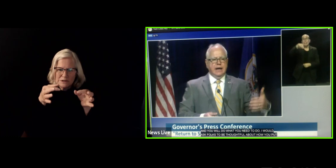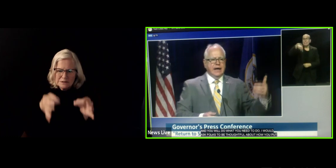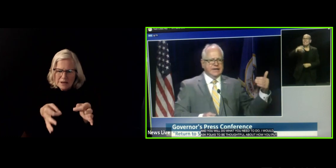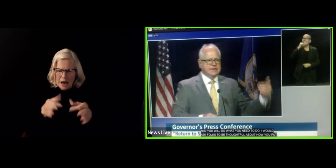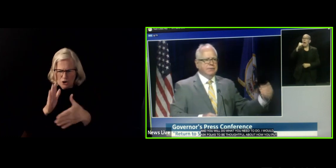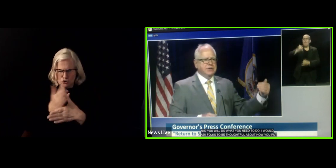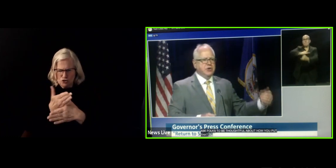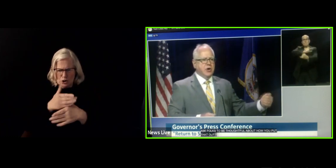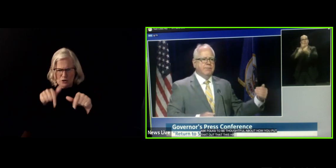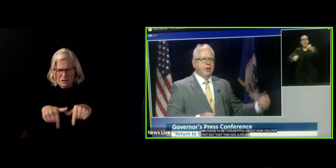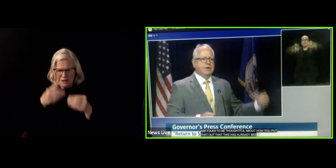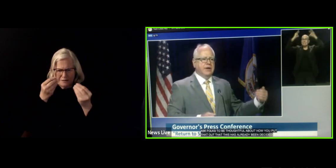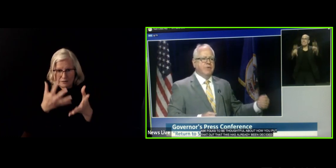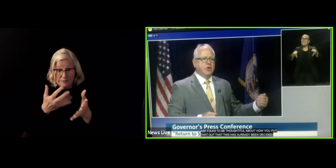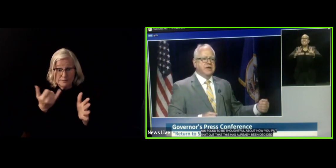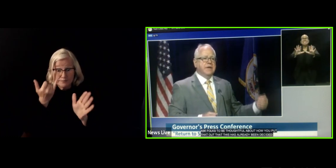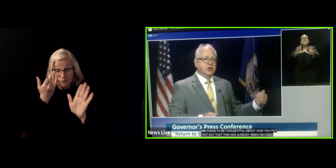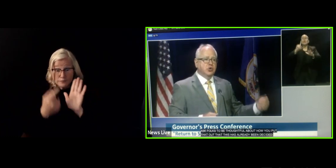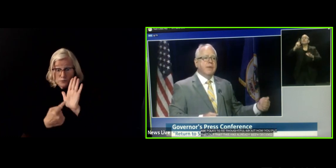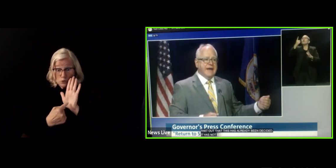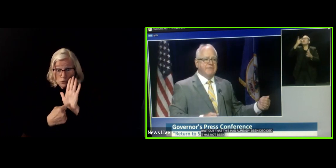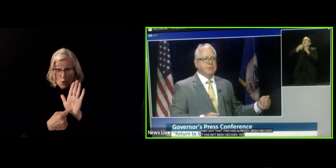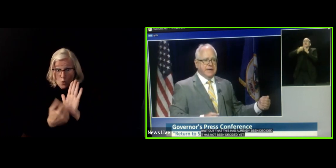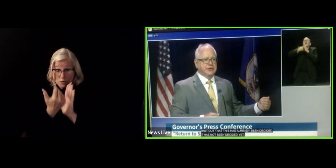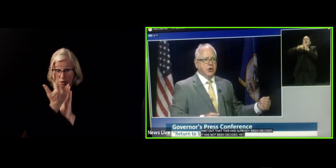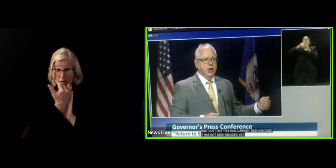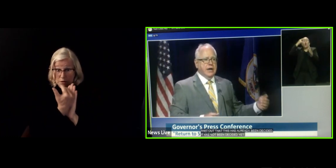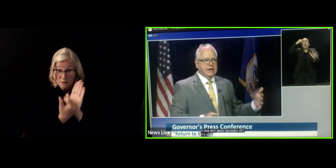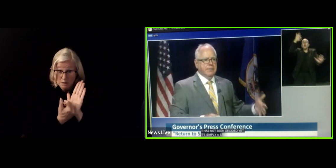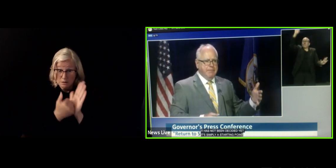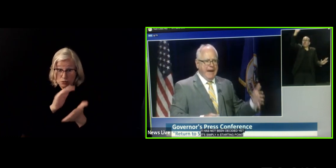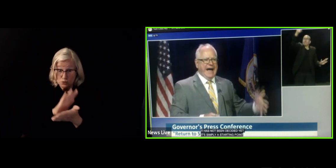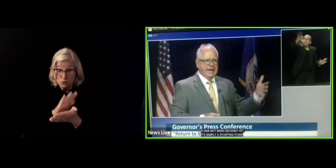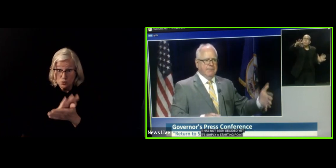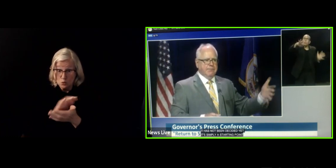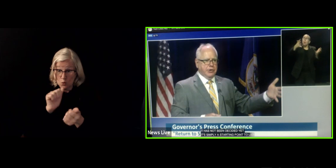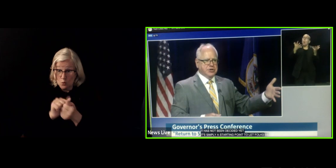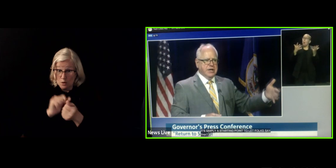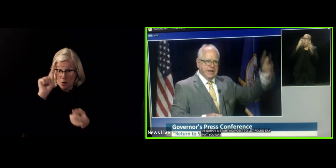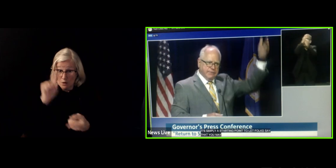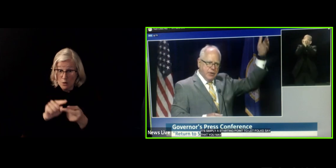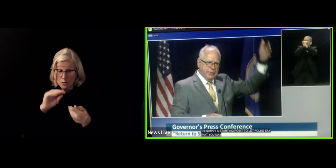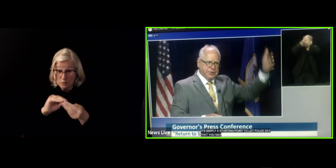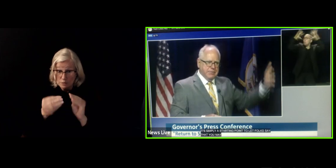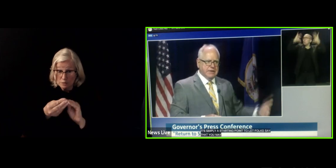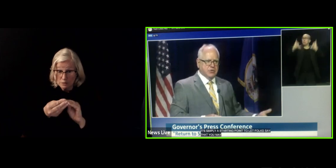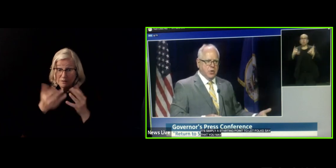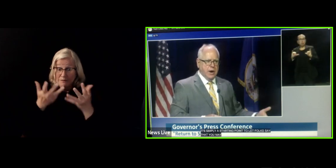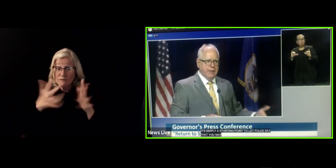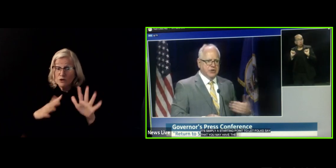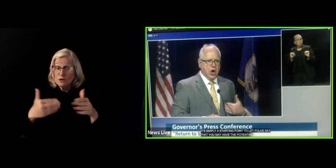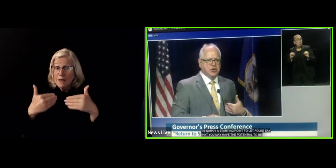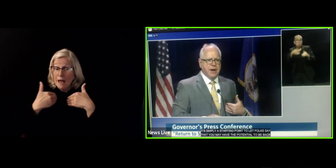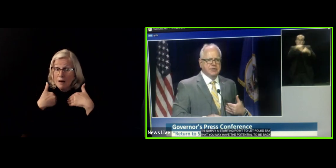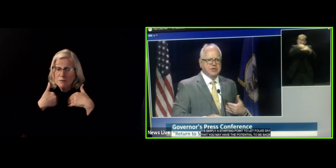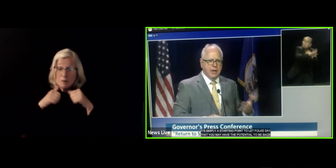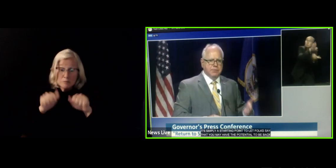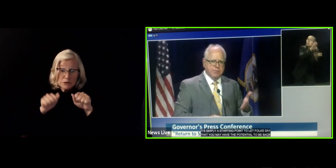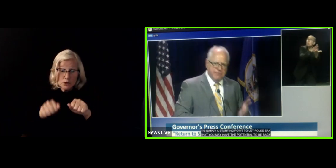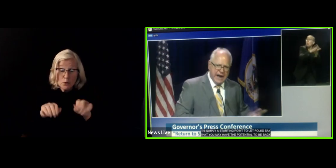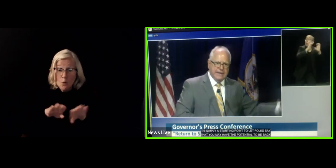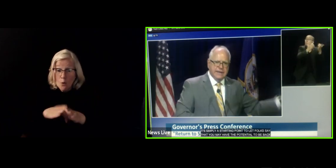yet. It's simply a starting point to let folks say that you may have the potential to be back in person if you're able to meet these requirements. Our job is to